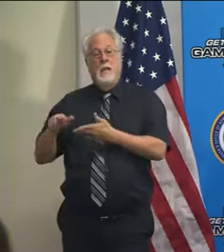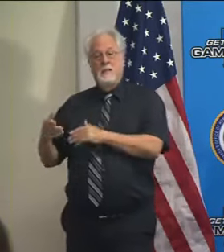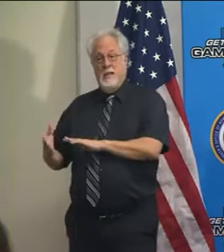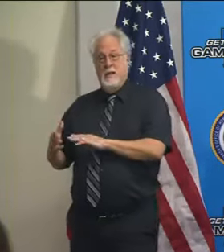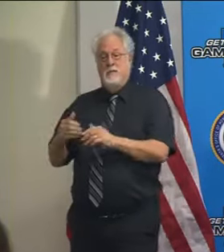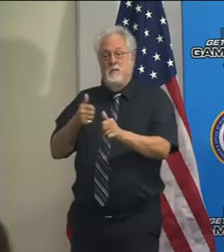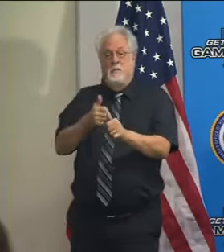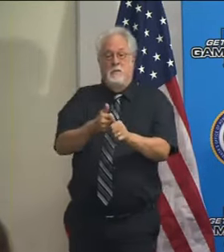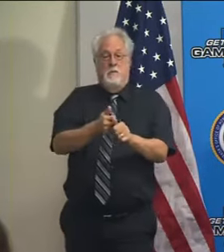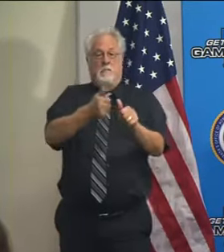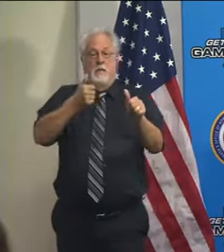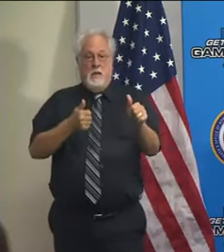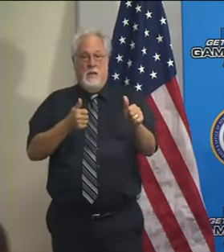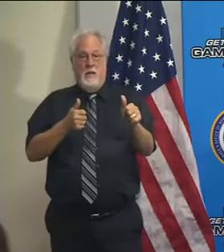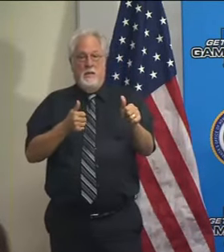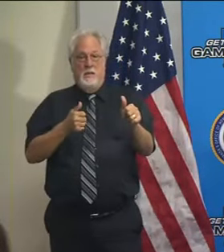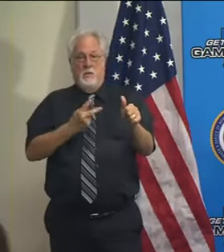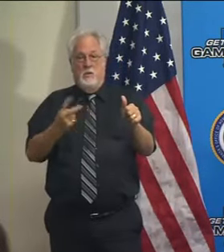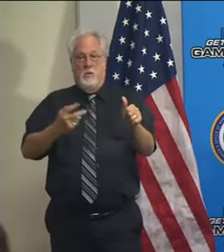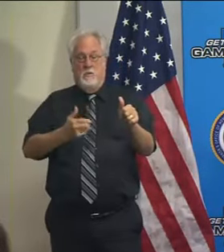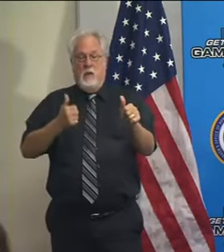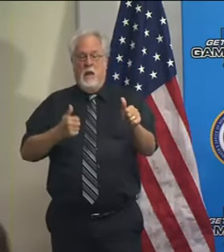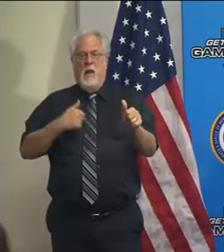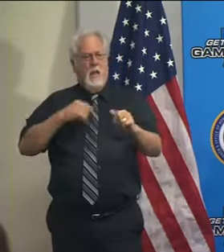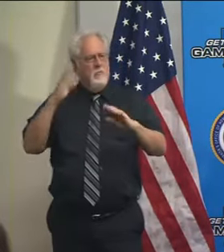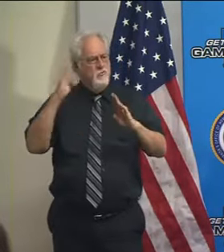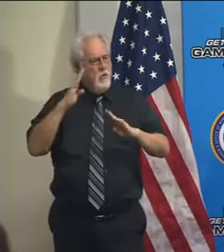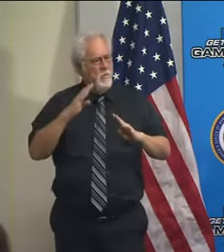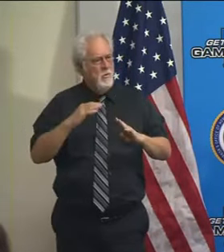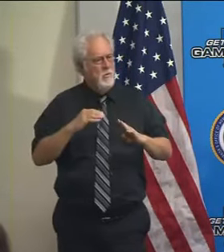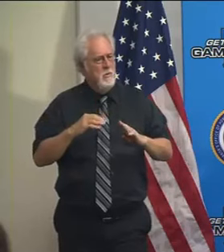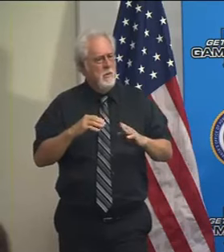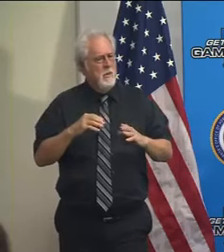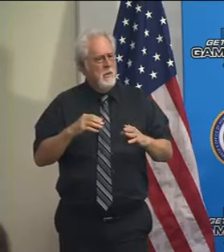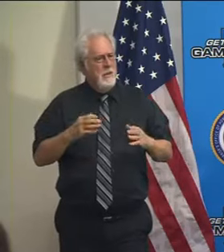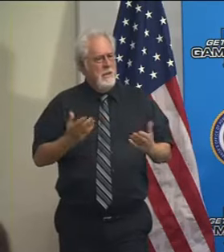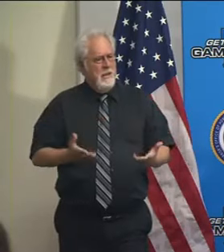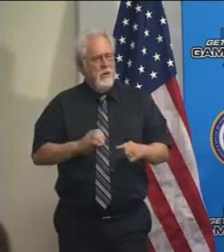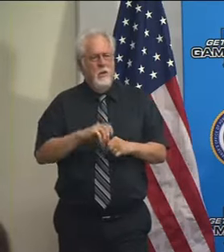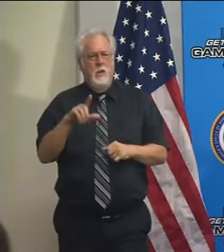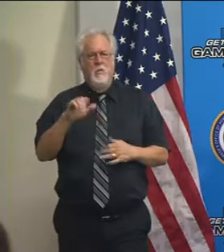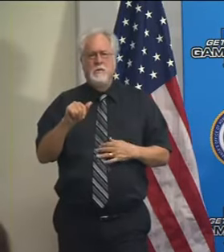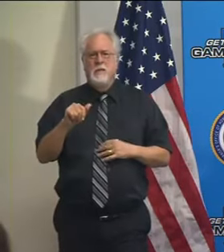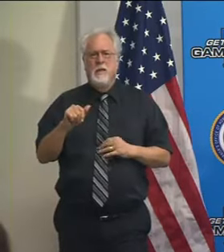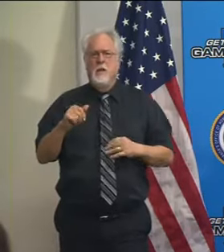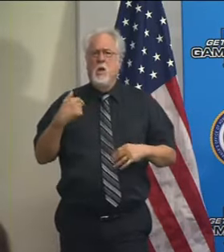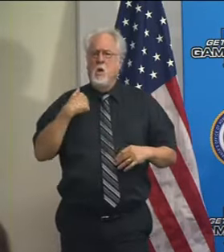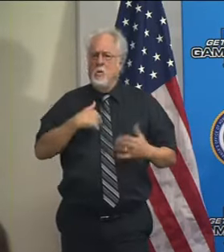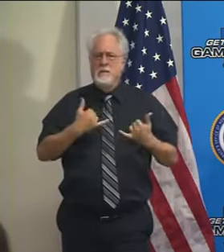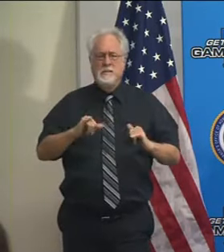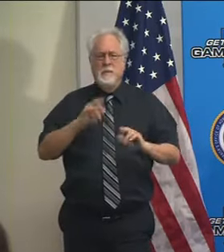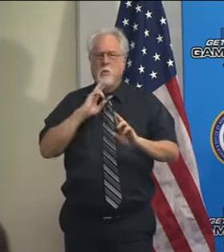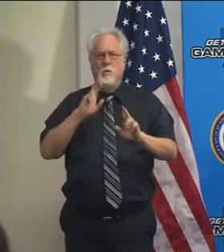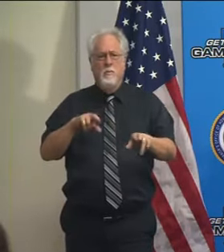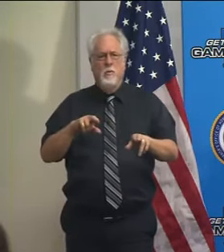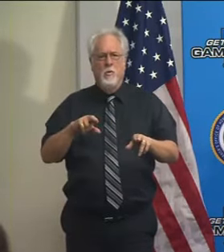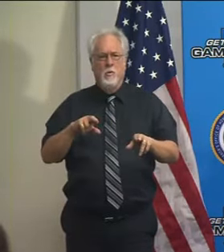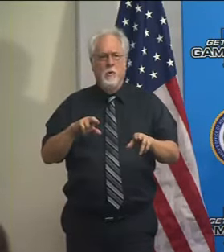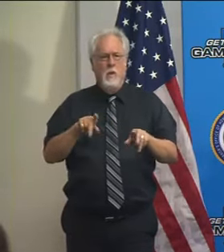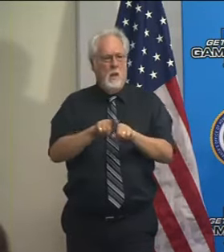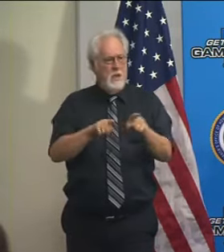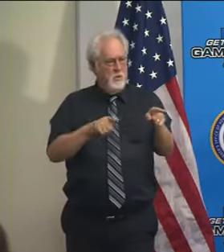lagging indicator. And I will tell you, I'm very troubled here in Louisiana that we still report, as